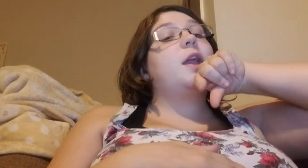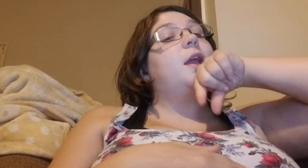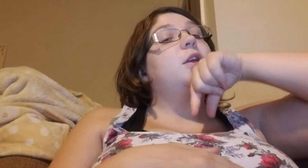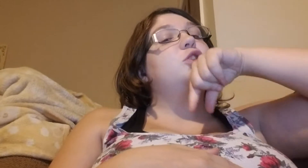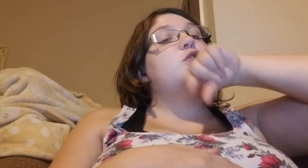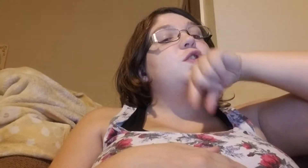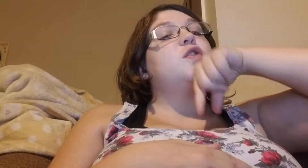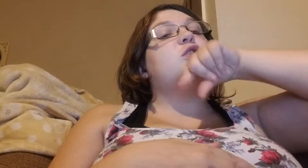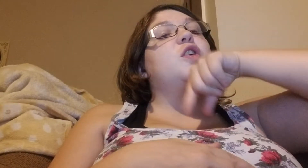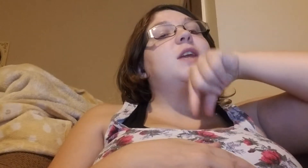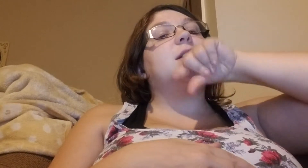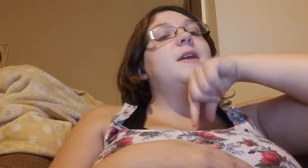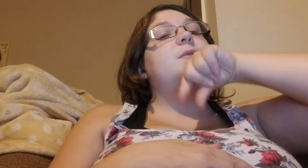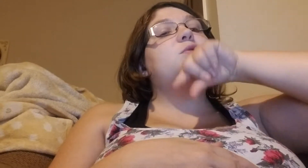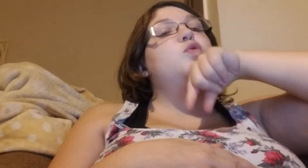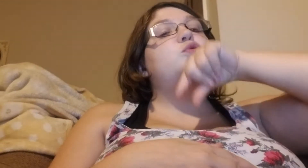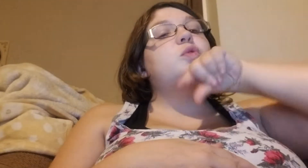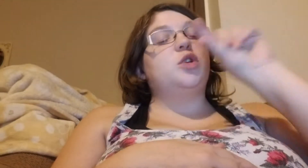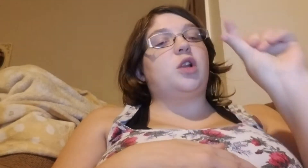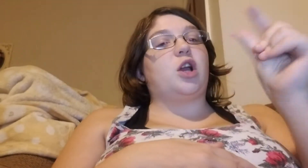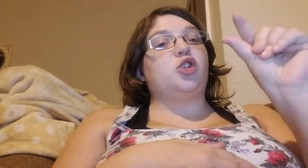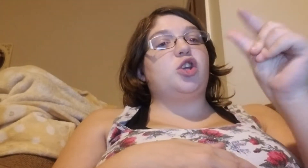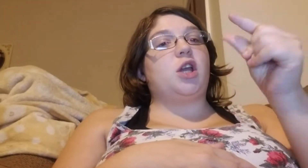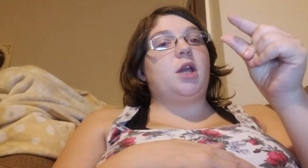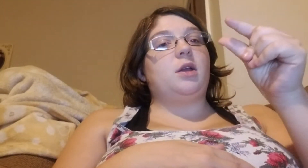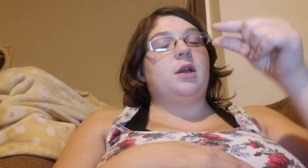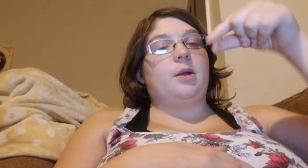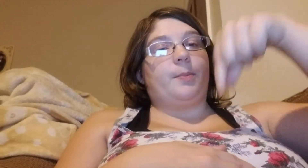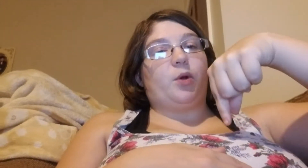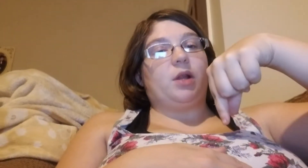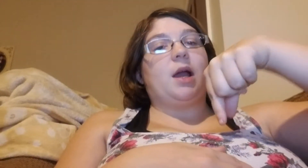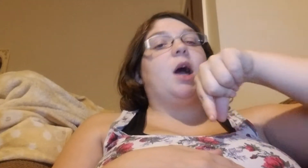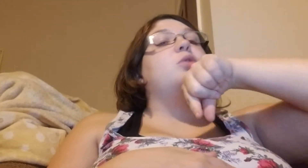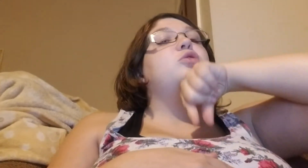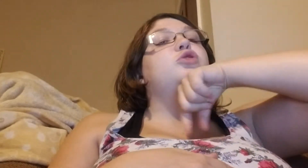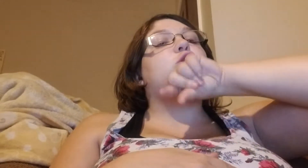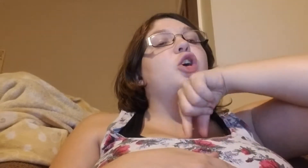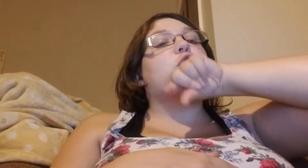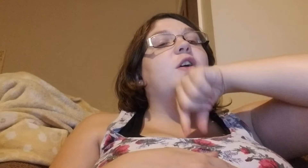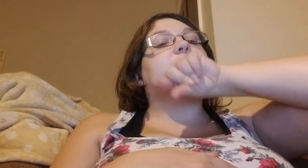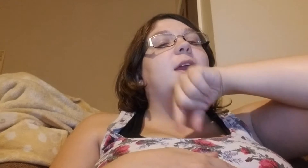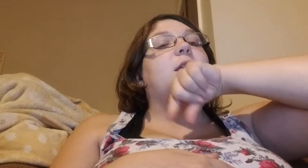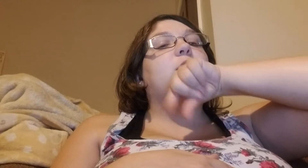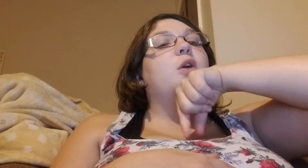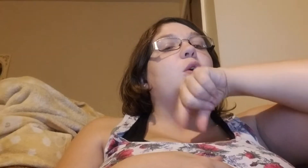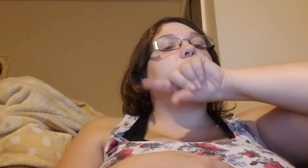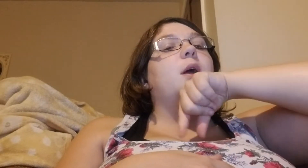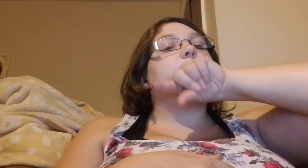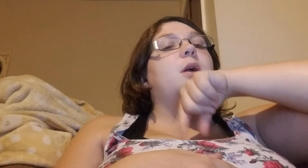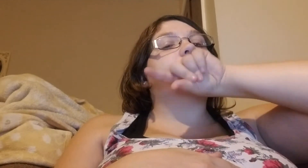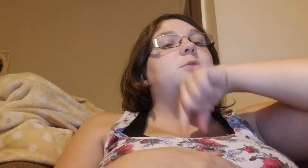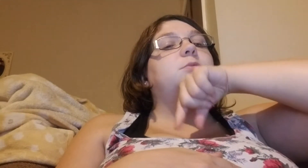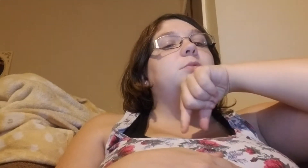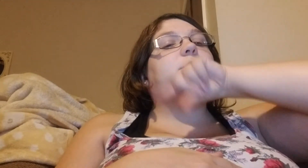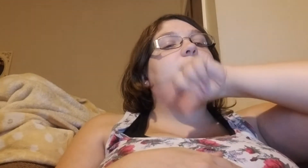Turkey. Turkey. Like a G. Put it down. Turkey. Gobble, gobble. Gobble,